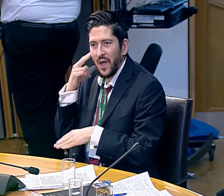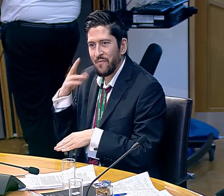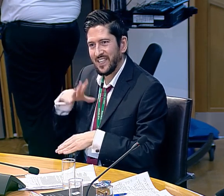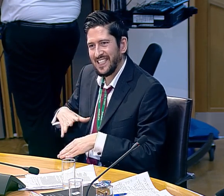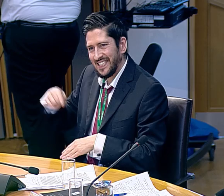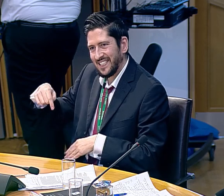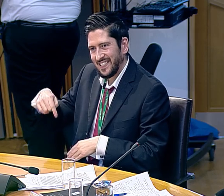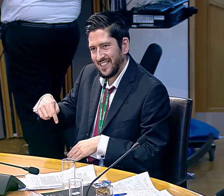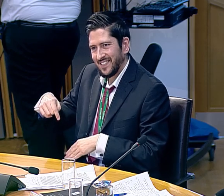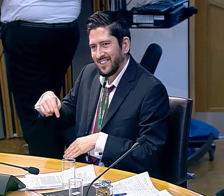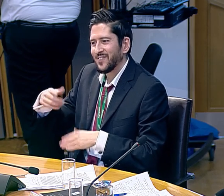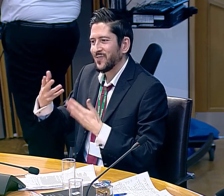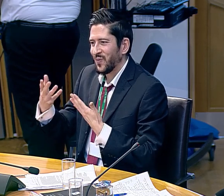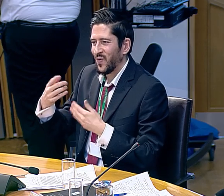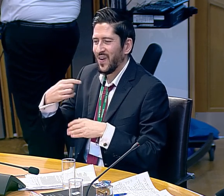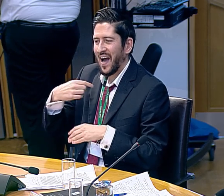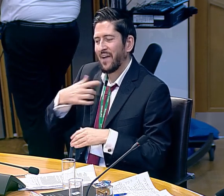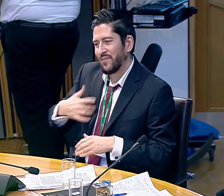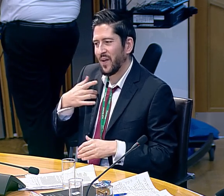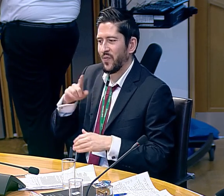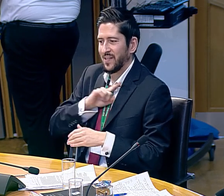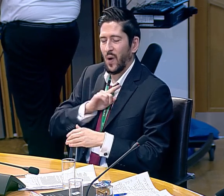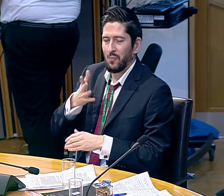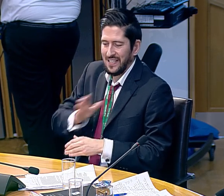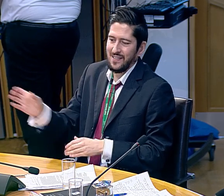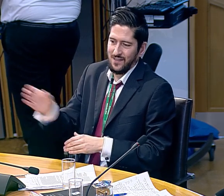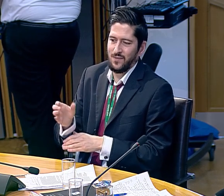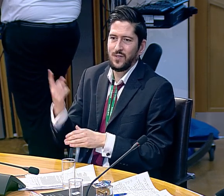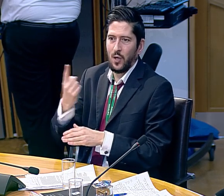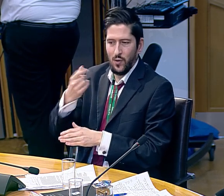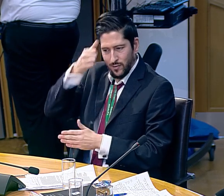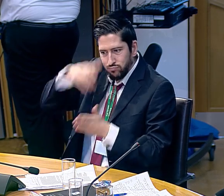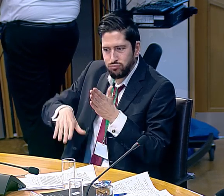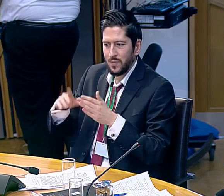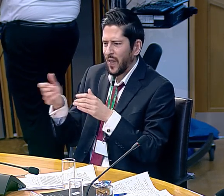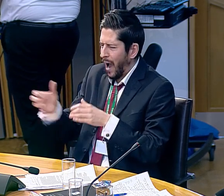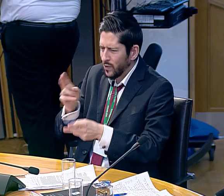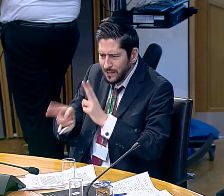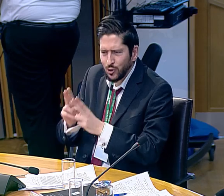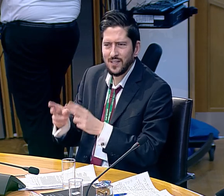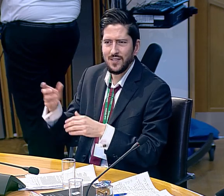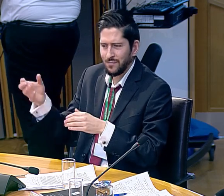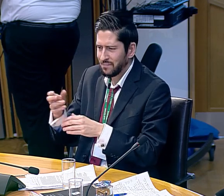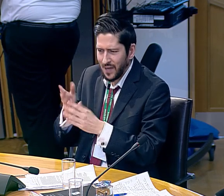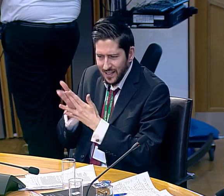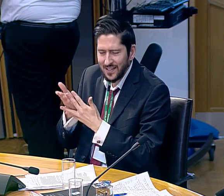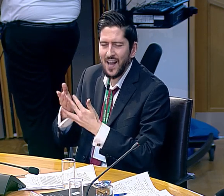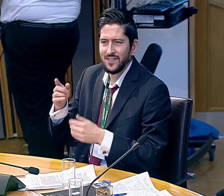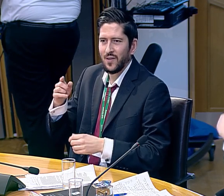not enough focus on the needs of individuals and the needs of deaf people. And that's why I really strongly feel we need someone with experience